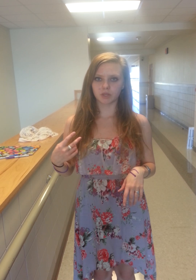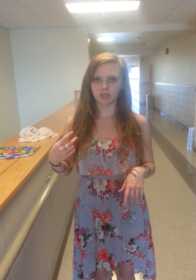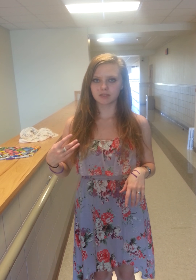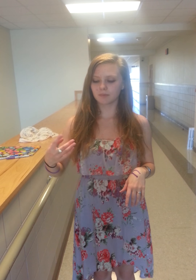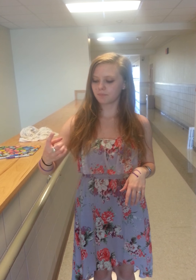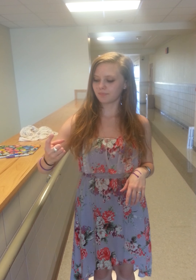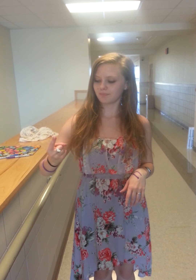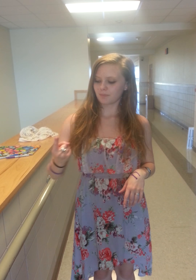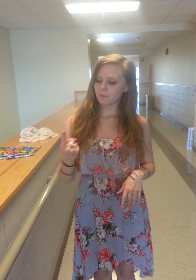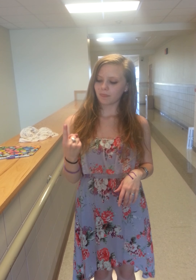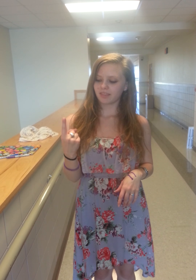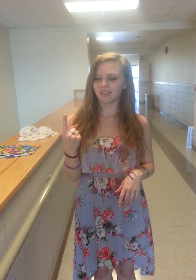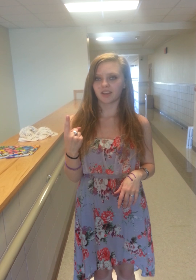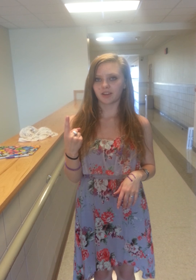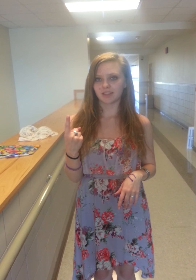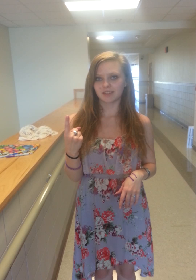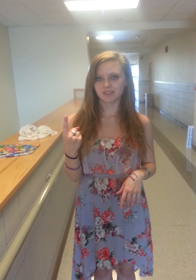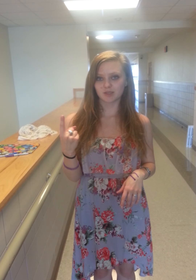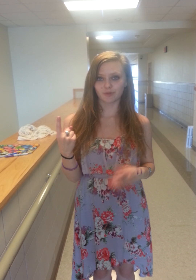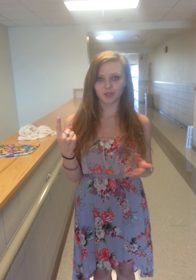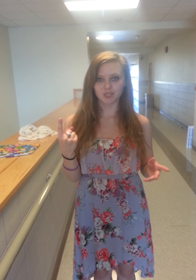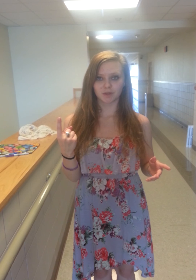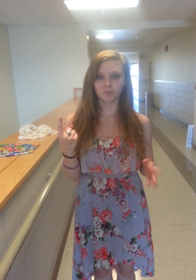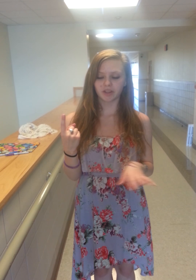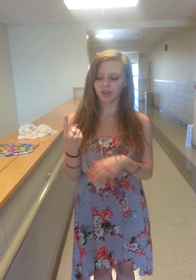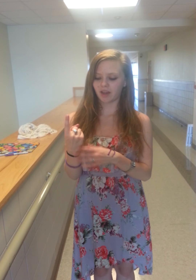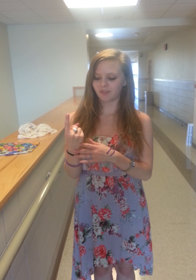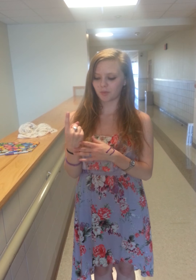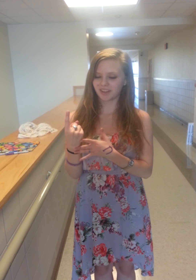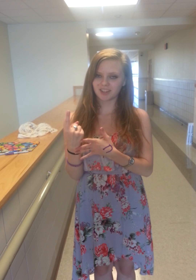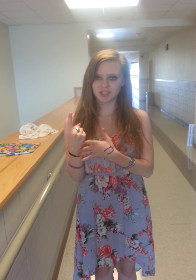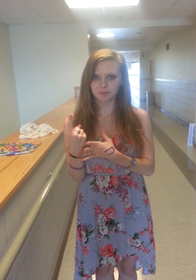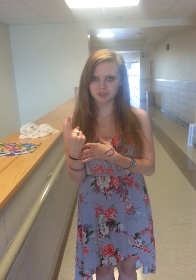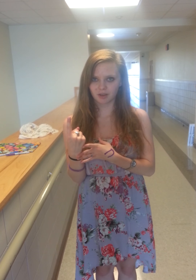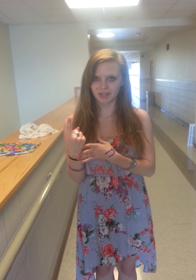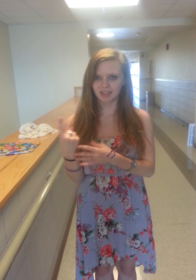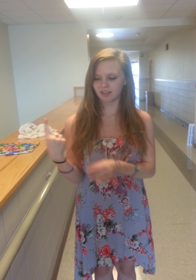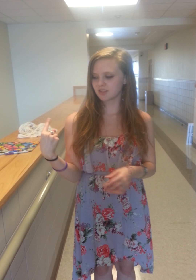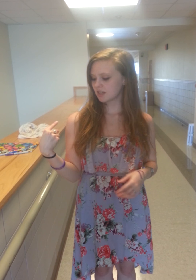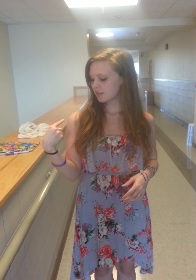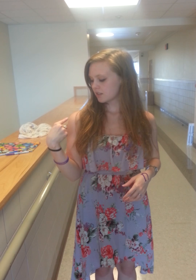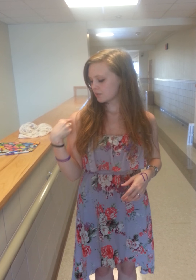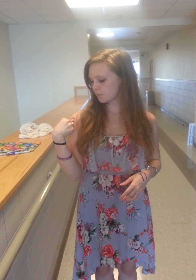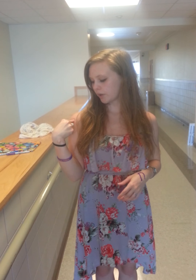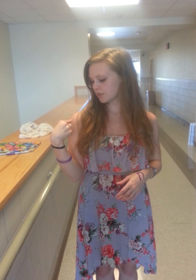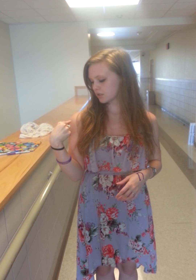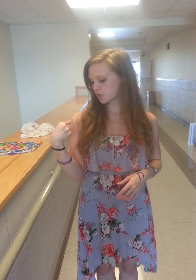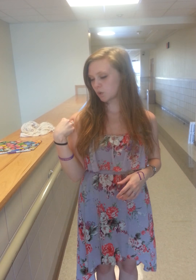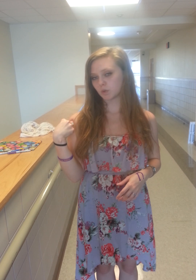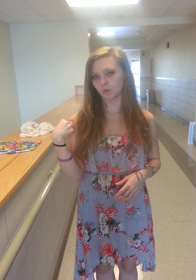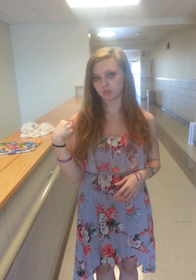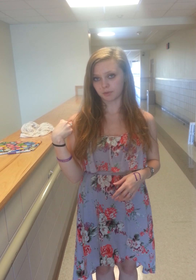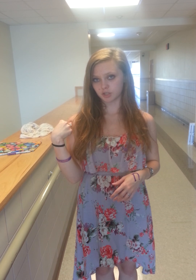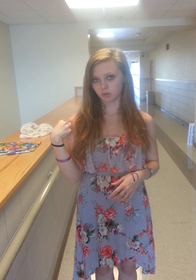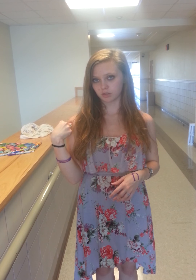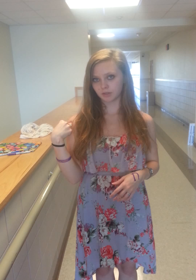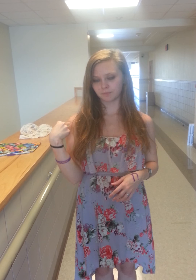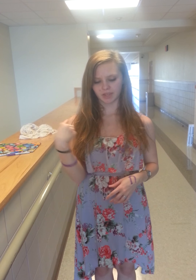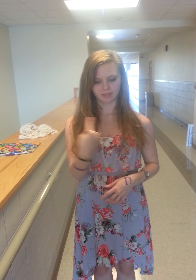we's. There is the first one where you have a one hand shape with your dominant hand. Point to your dominant shoulder and then